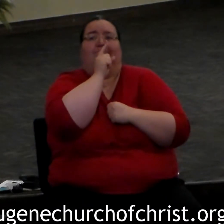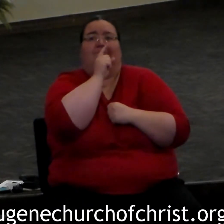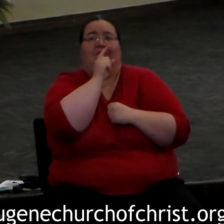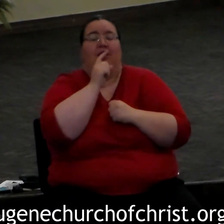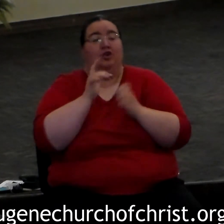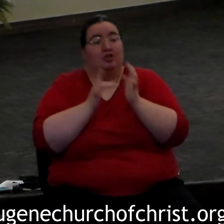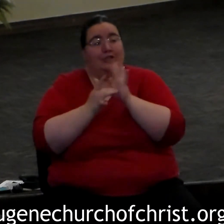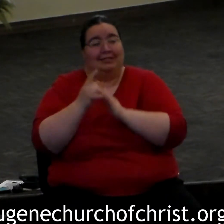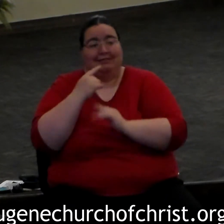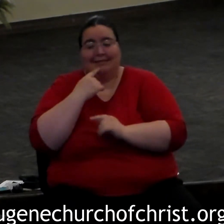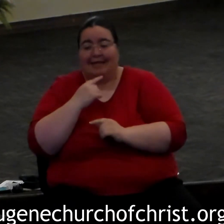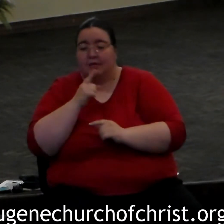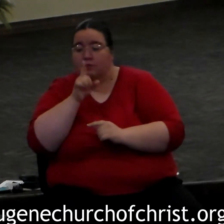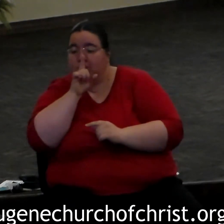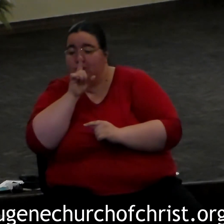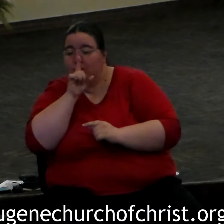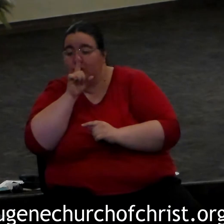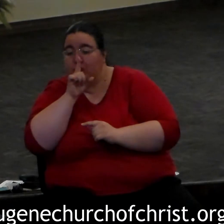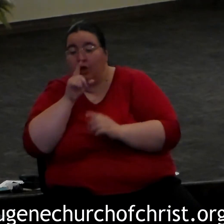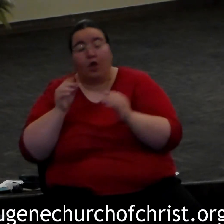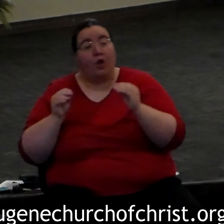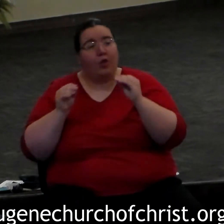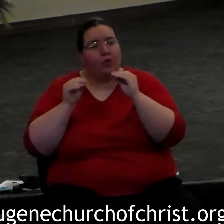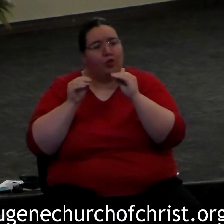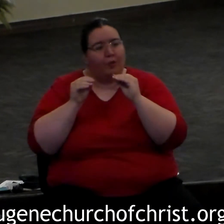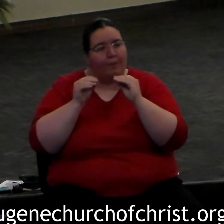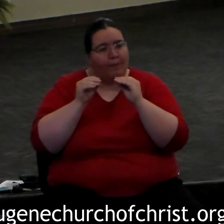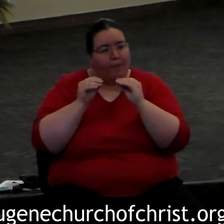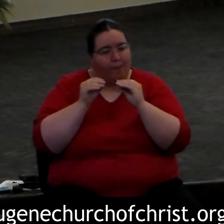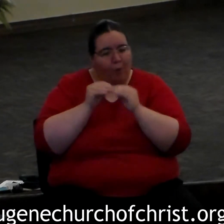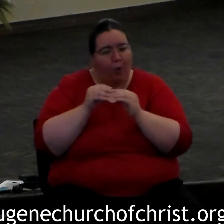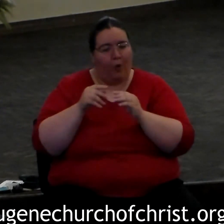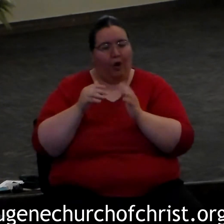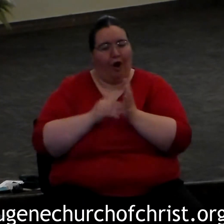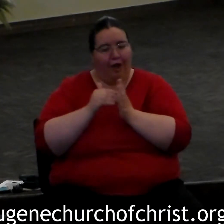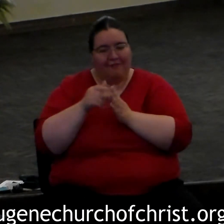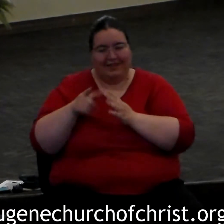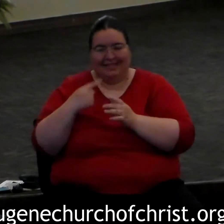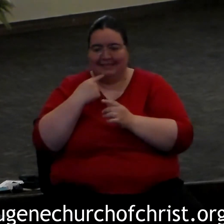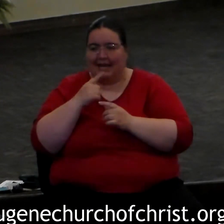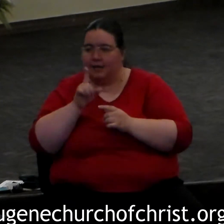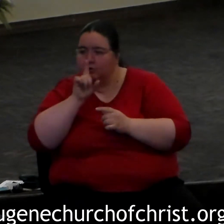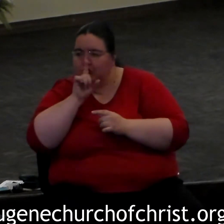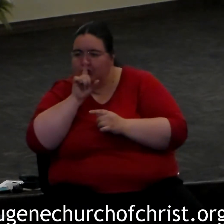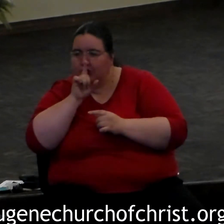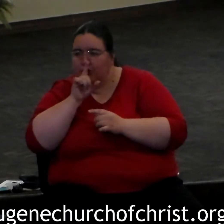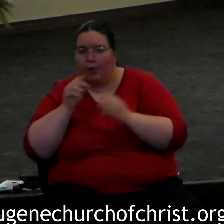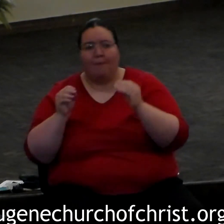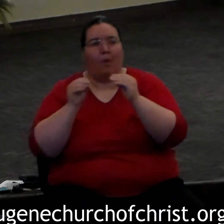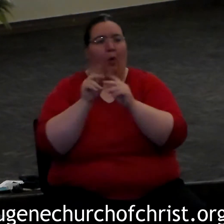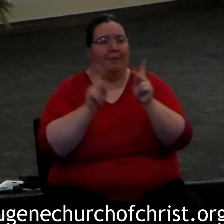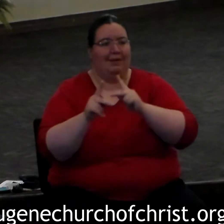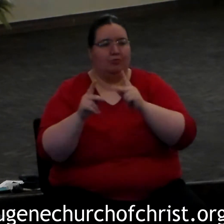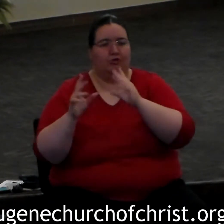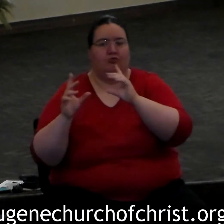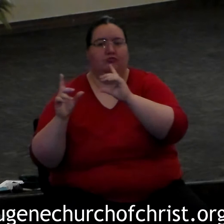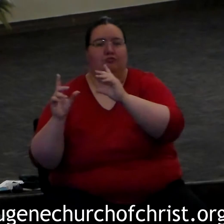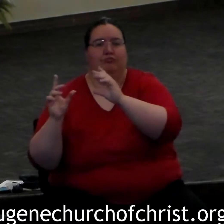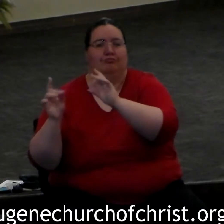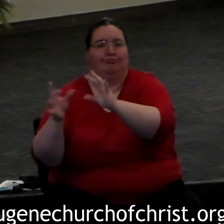they kept talking about it. And I want you to think again of this idea of we don't beg anymore, and we don't always share the important